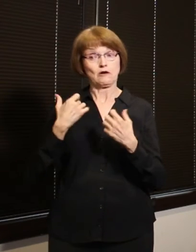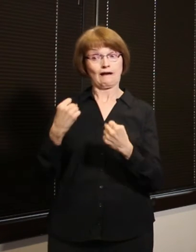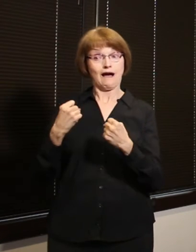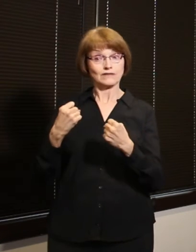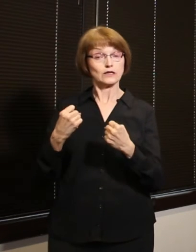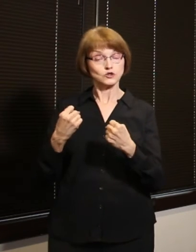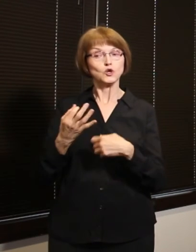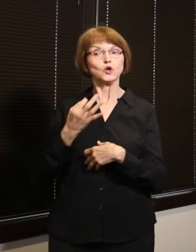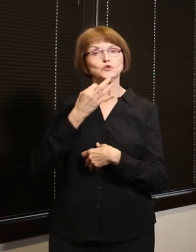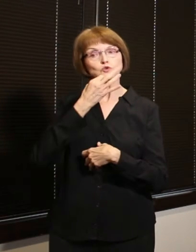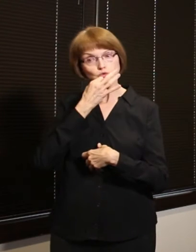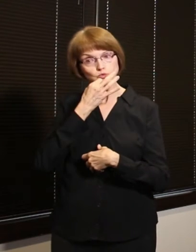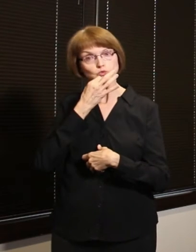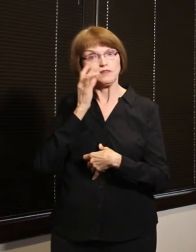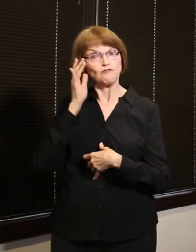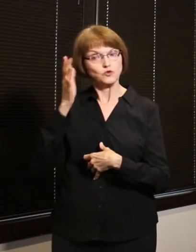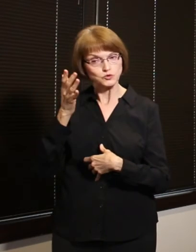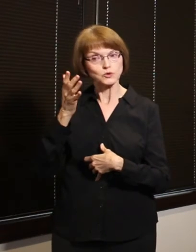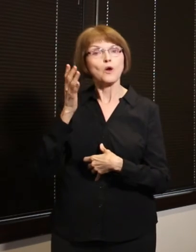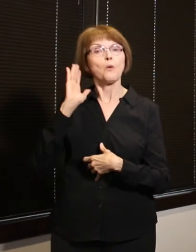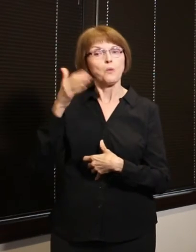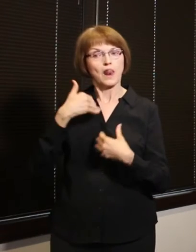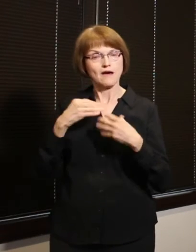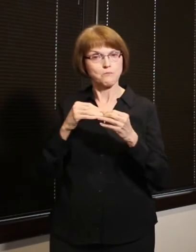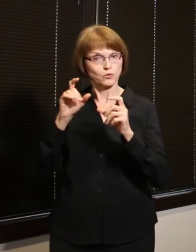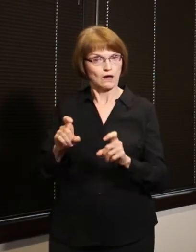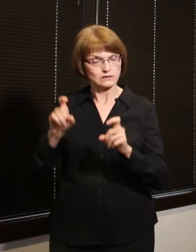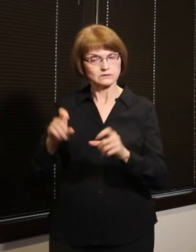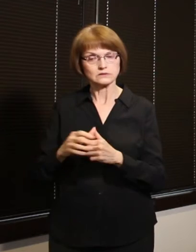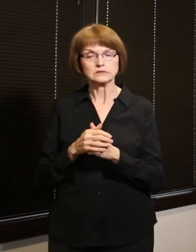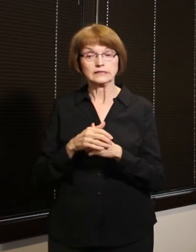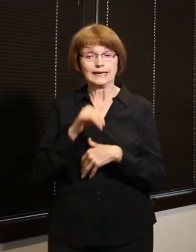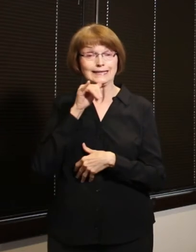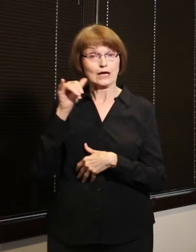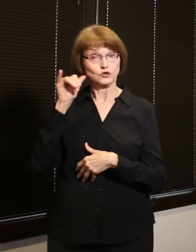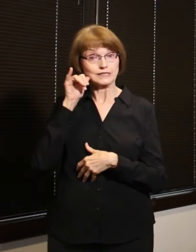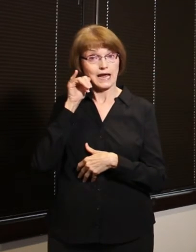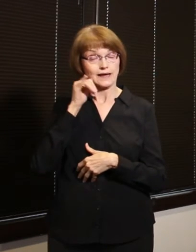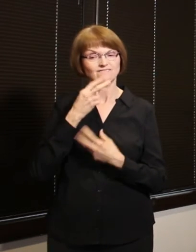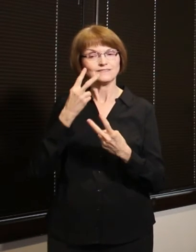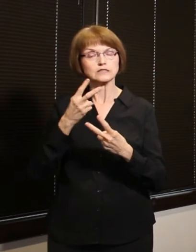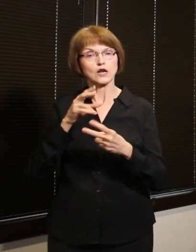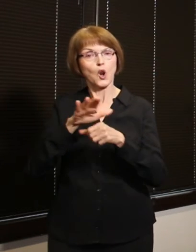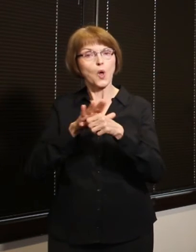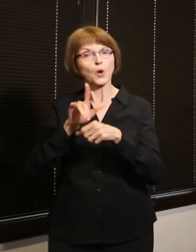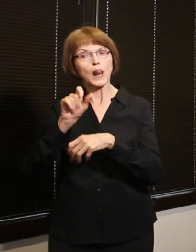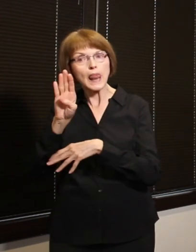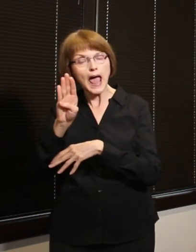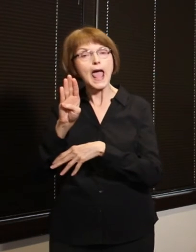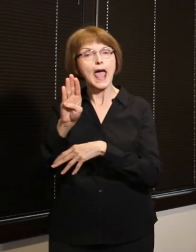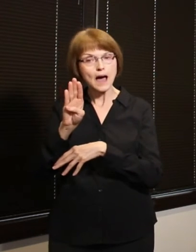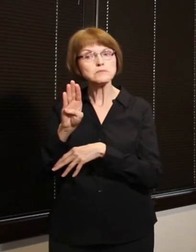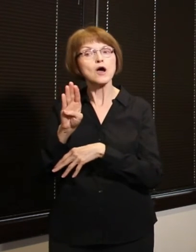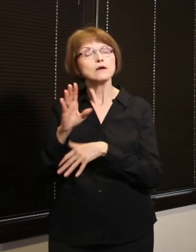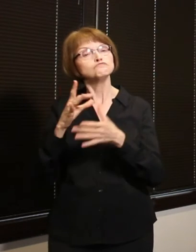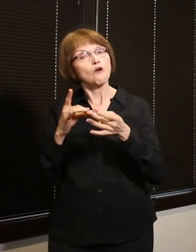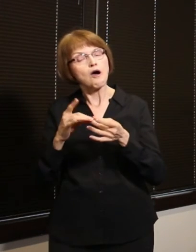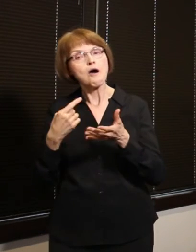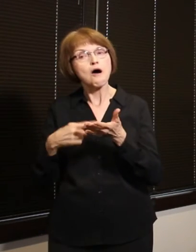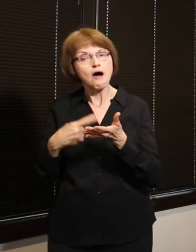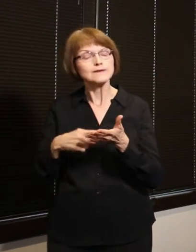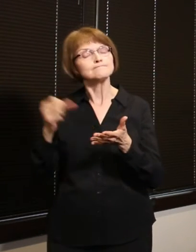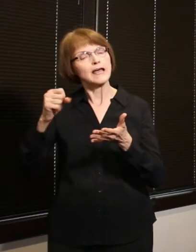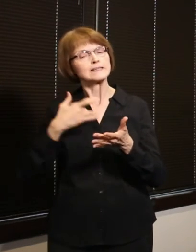growing into the future. I think, as I mentioned yesterday, I was at our local lab here, and they felt confident as well that the